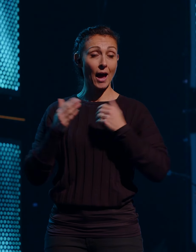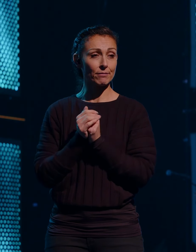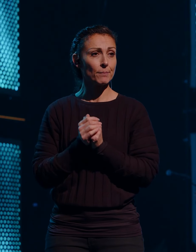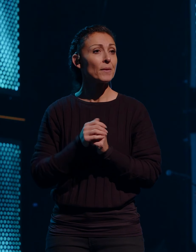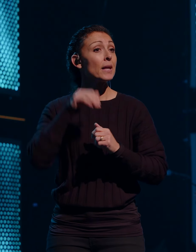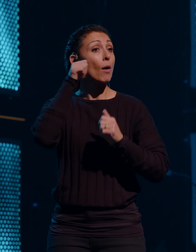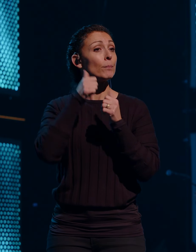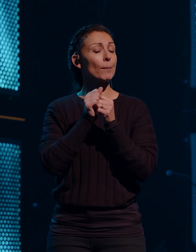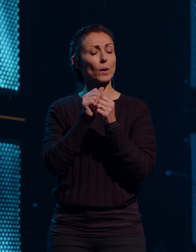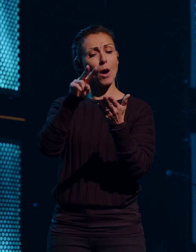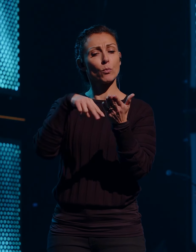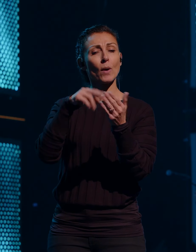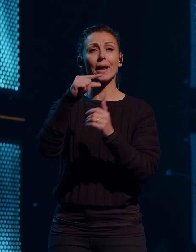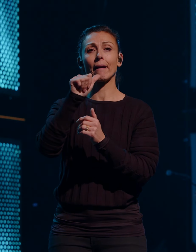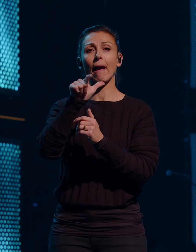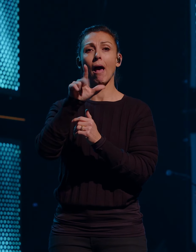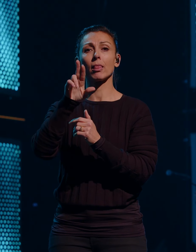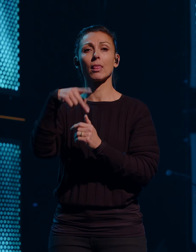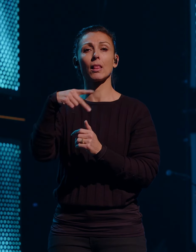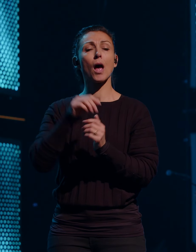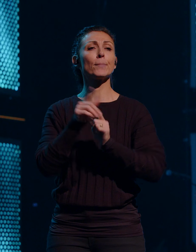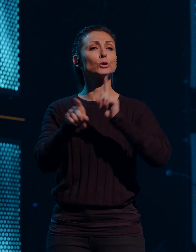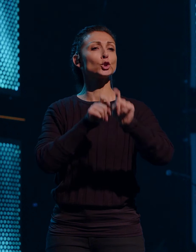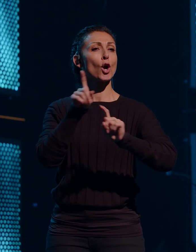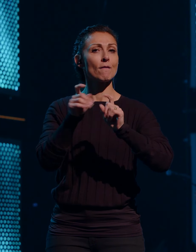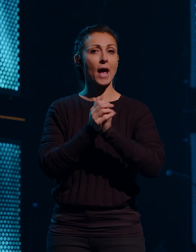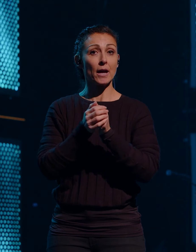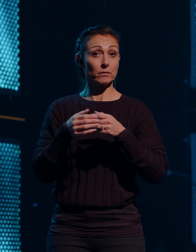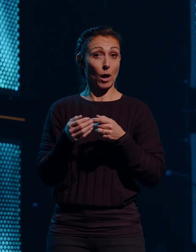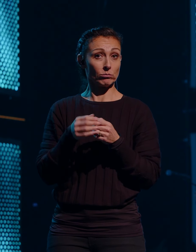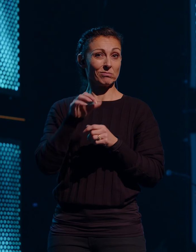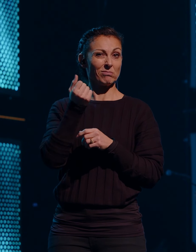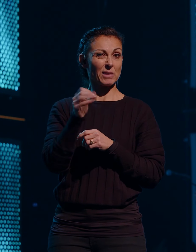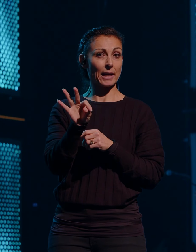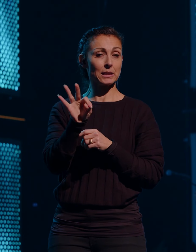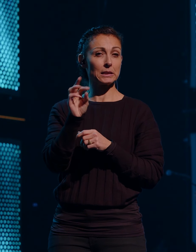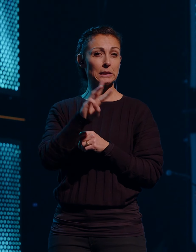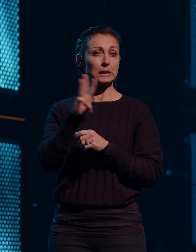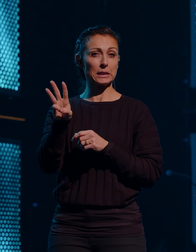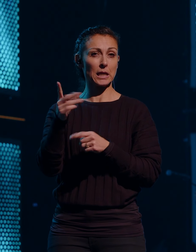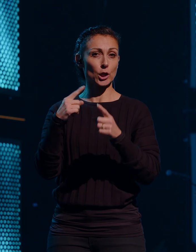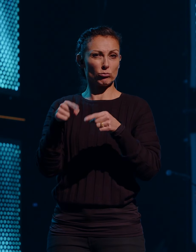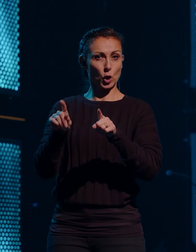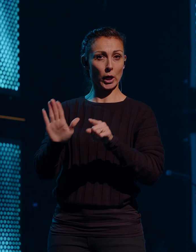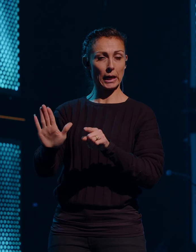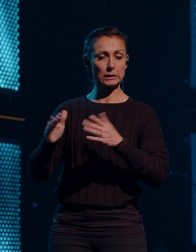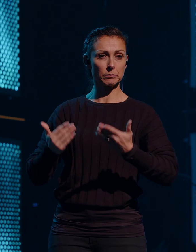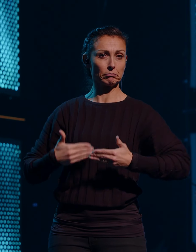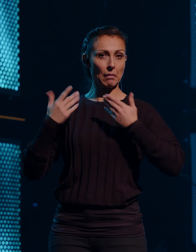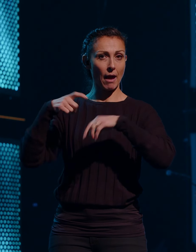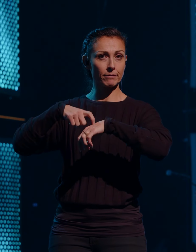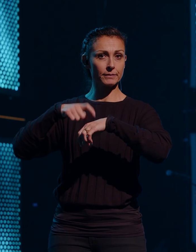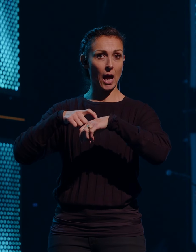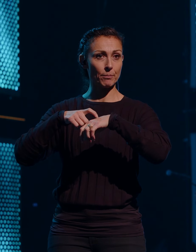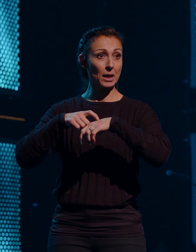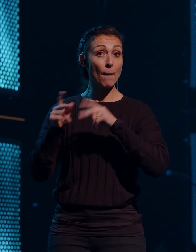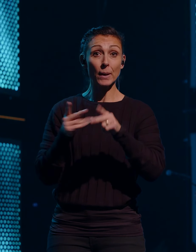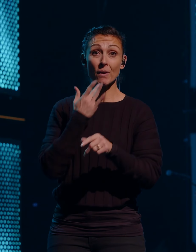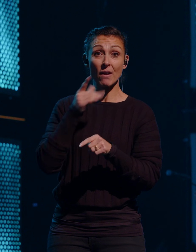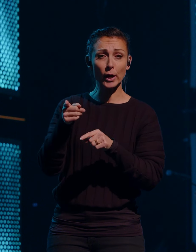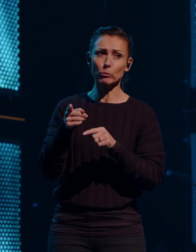ask about Dr. Martin Luther King's life while he was alive in 1966 found his unfavorable rating was